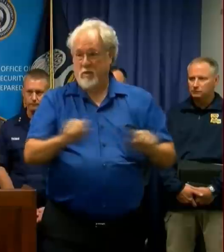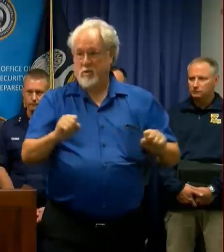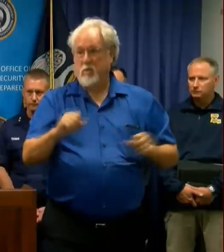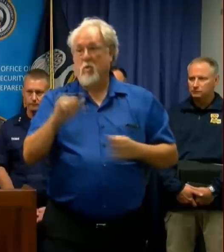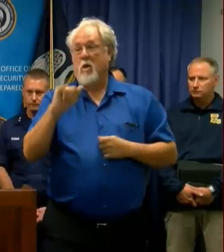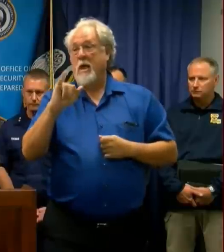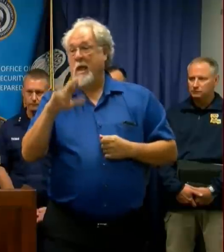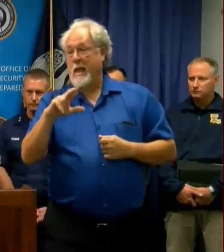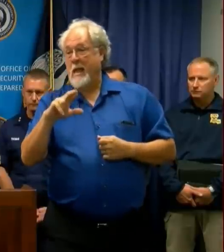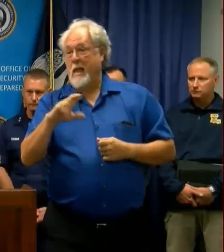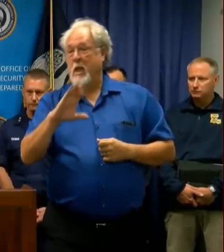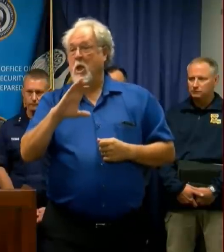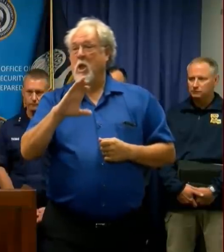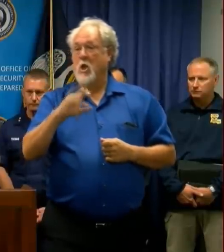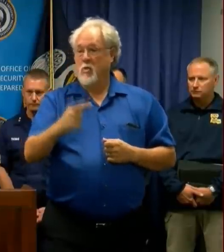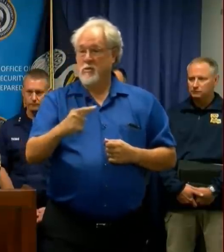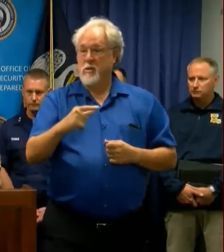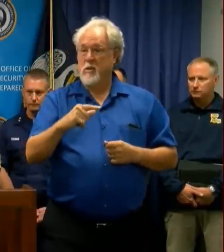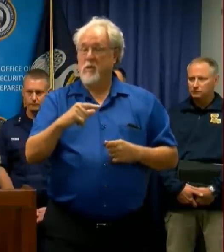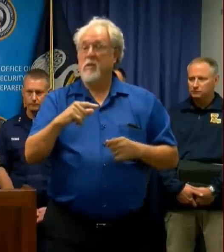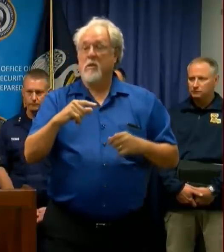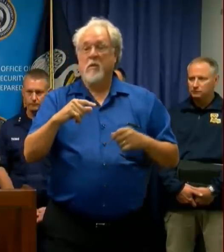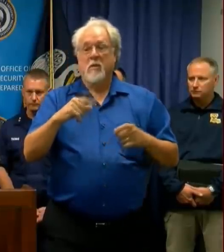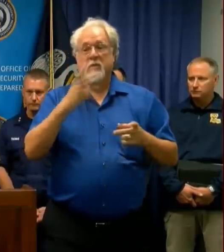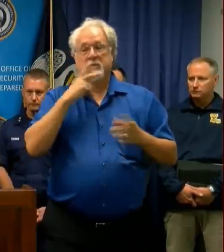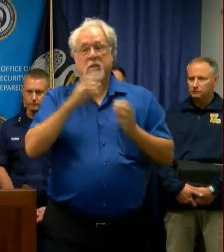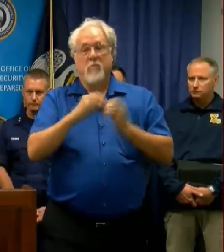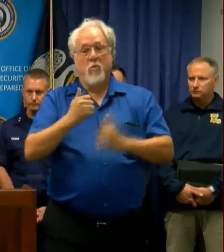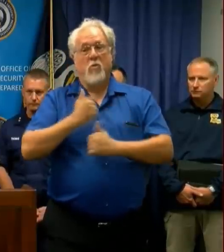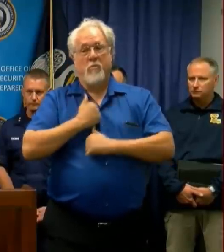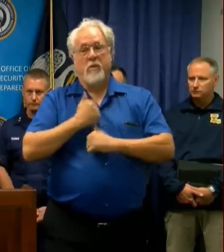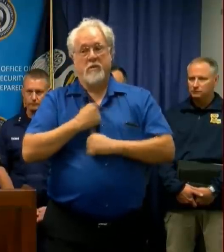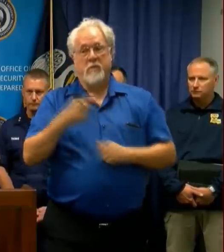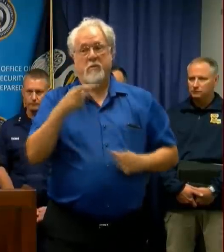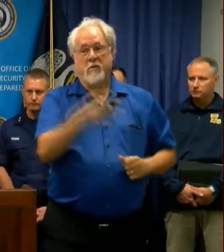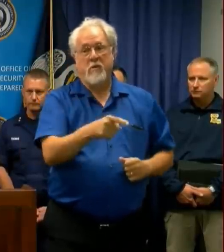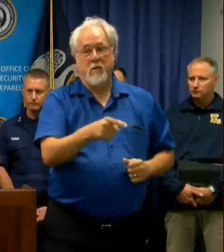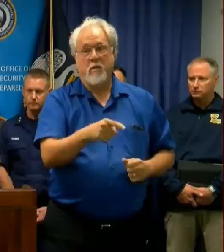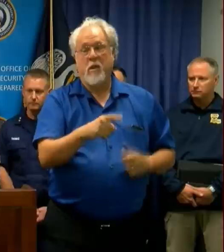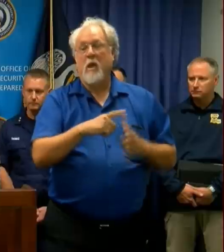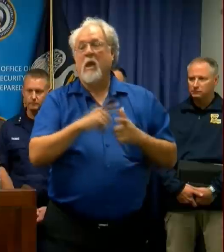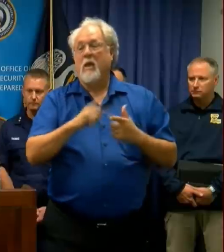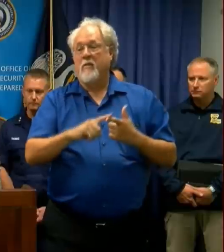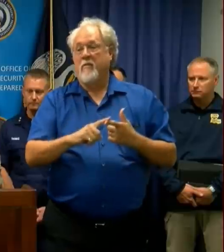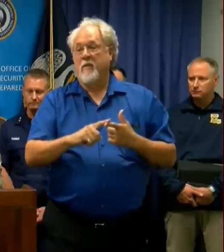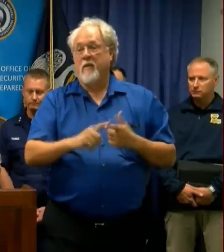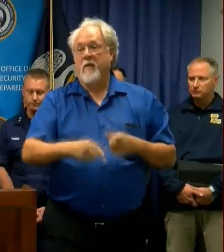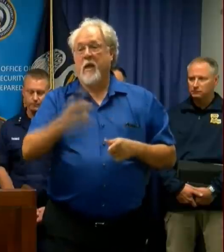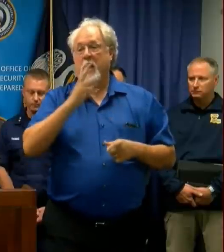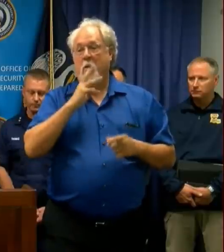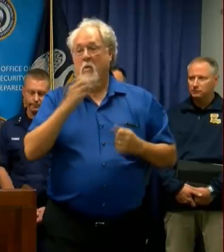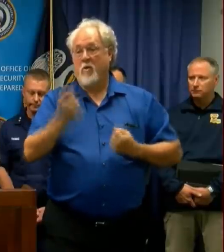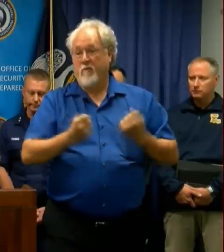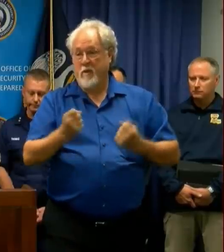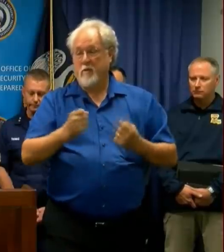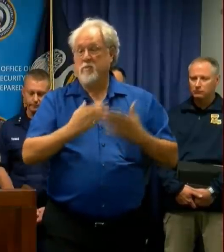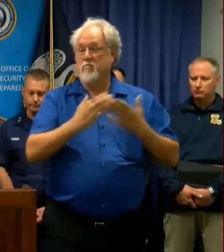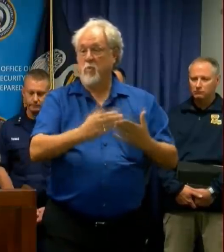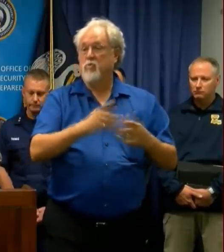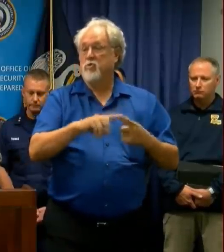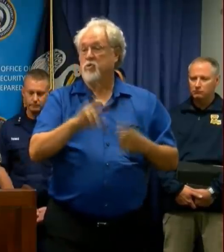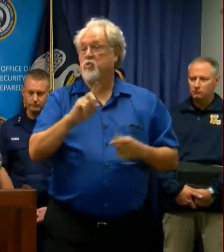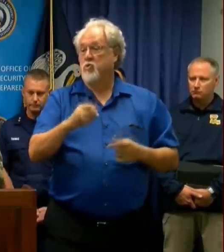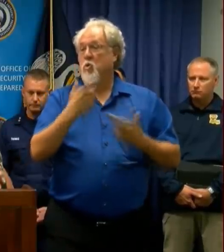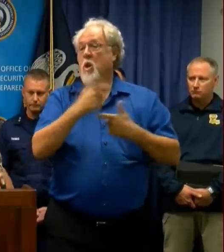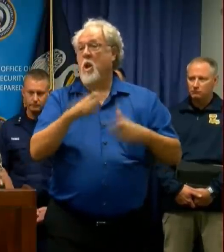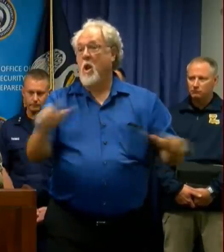Coast Guard is heavily engaged in right now. I think you will see more military assets out there, and then the high-water vehicles and boats to do